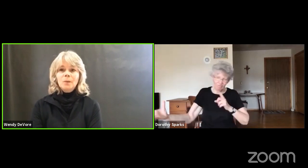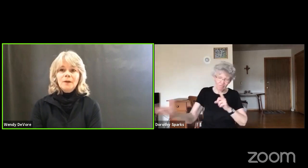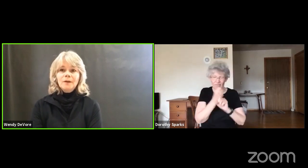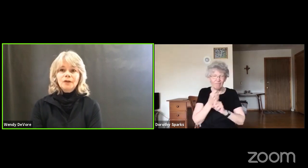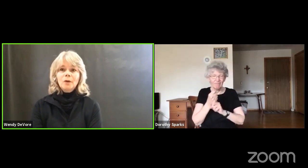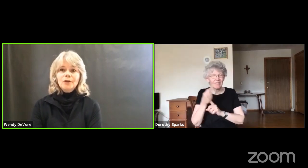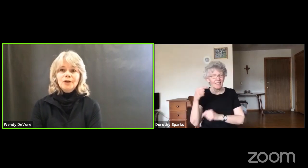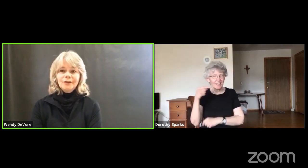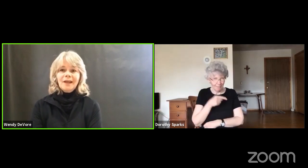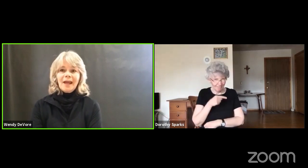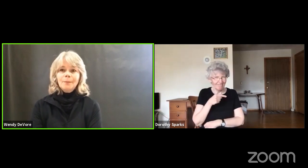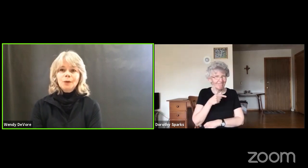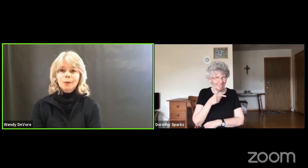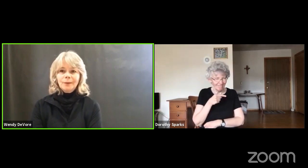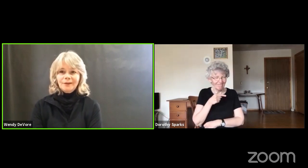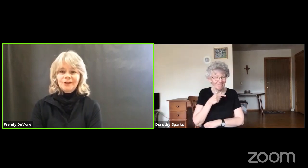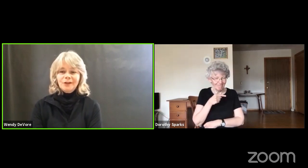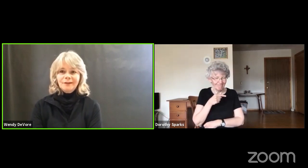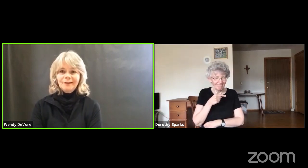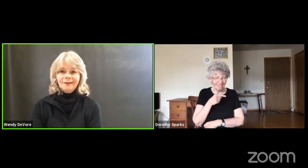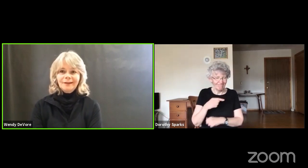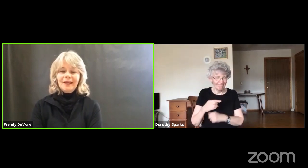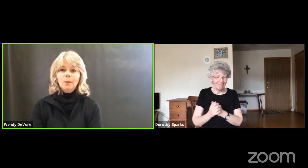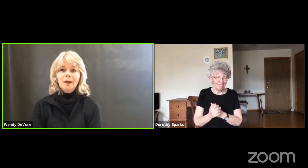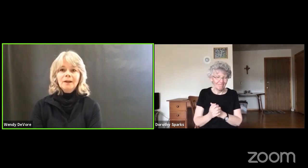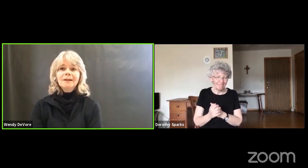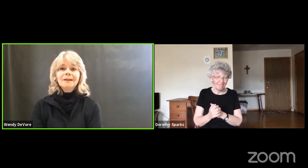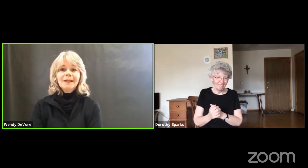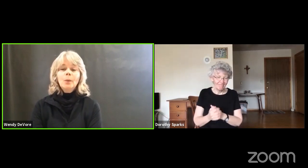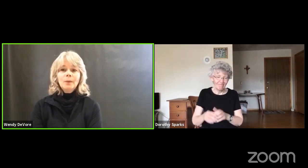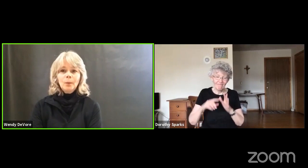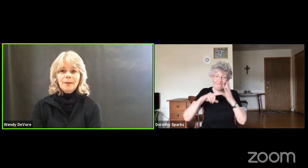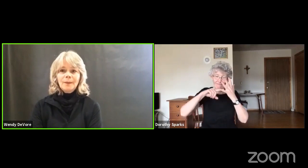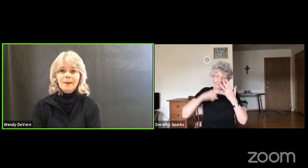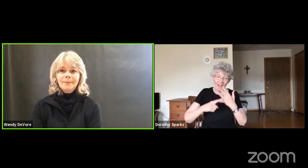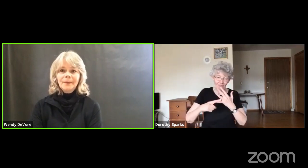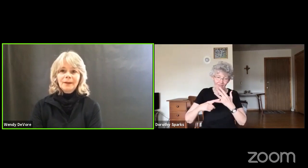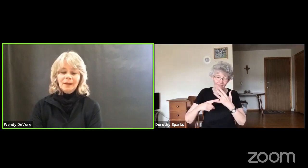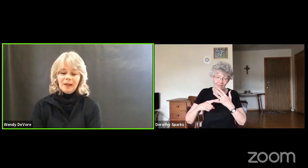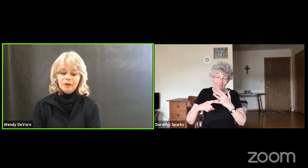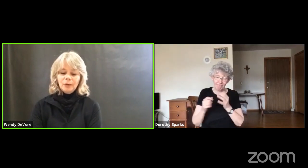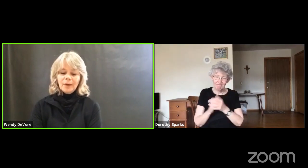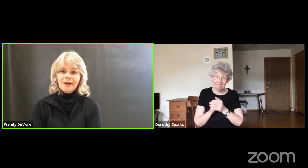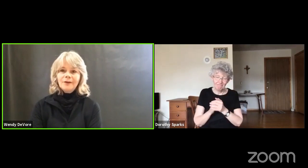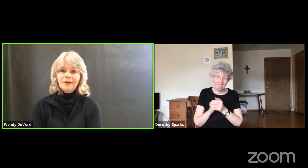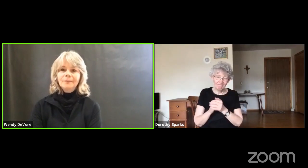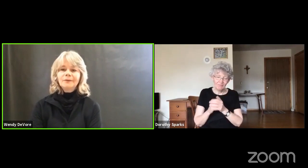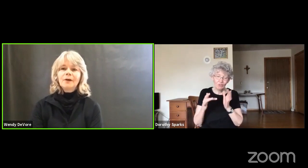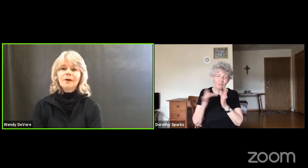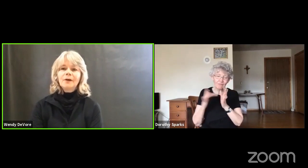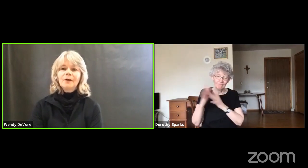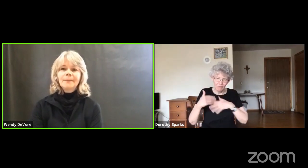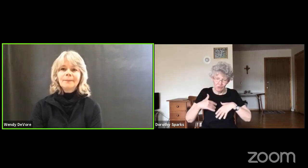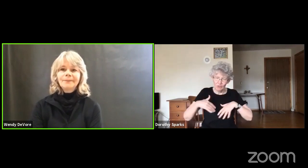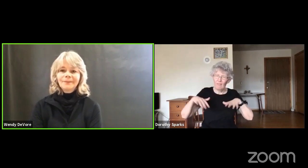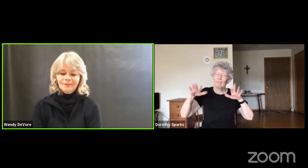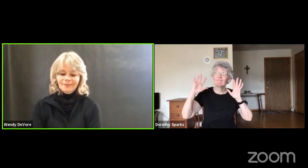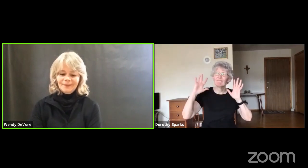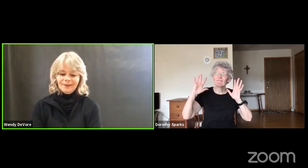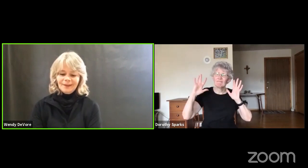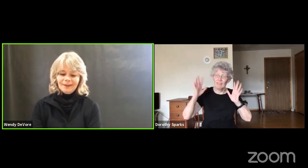And then when the soldiers came to arrest Jesus, he willingly went with them and surrendered himself to